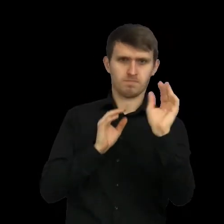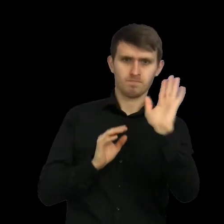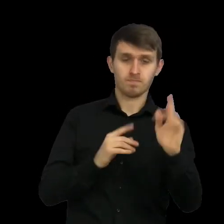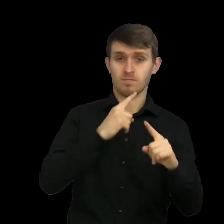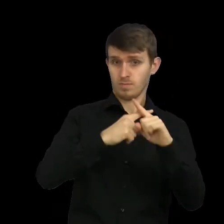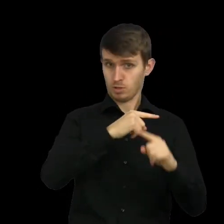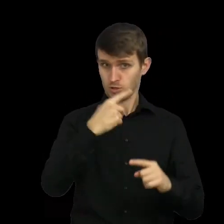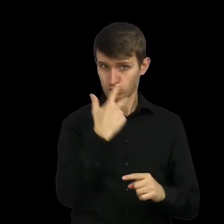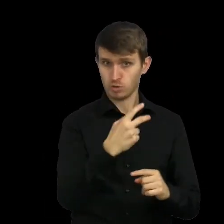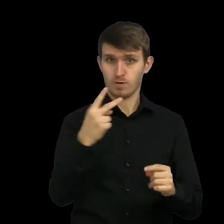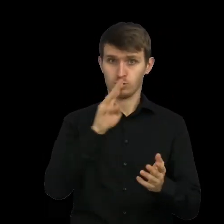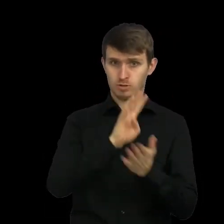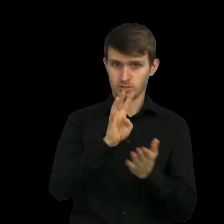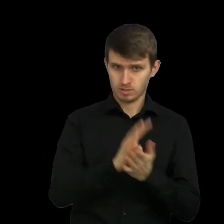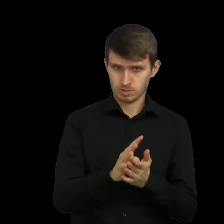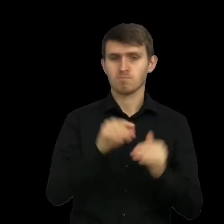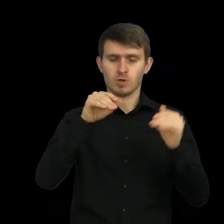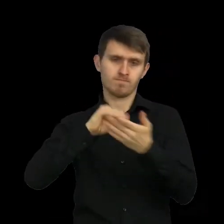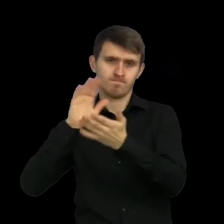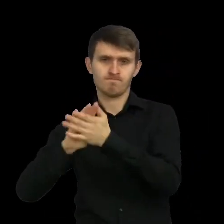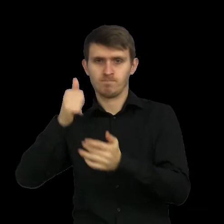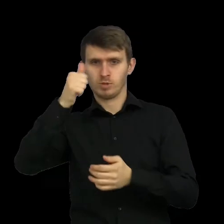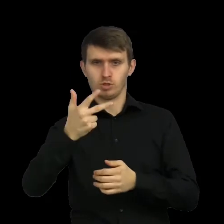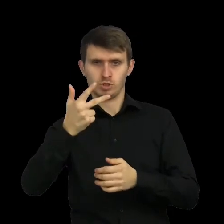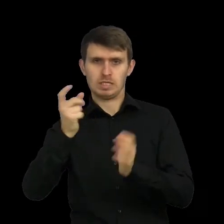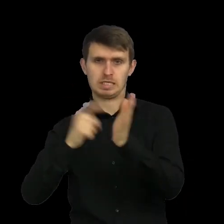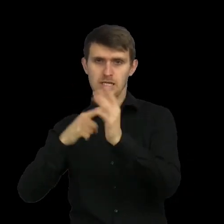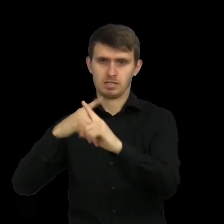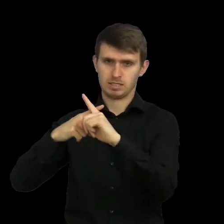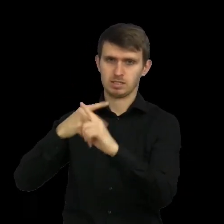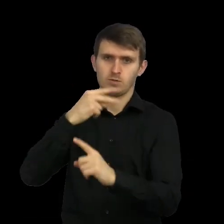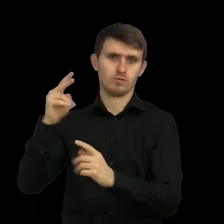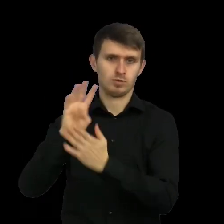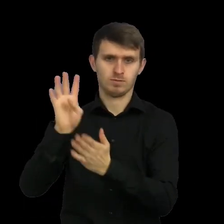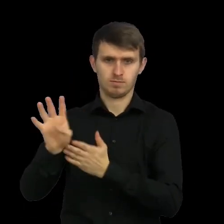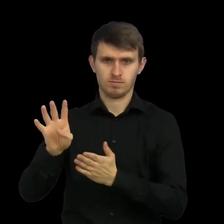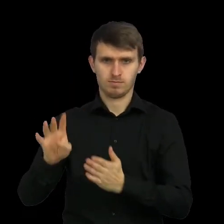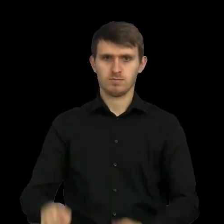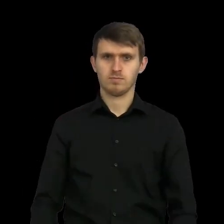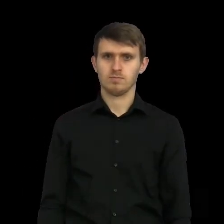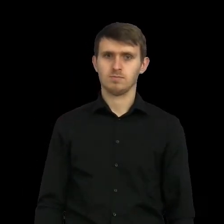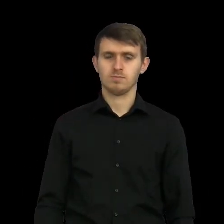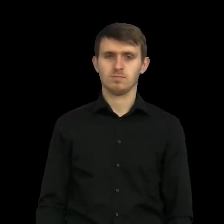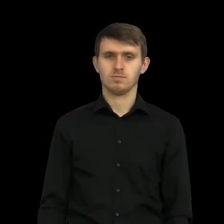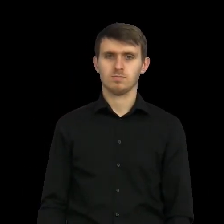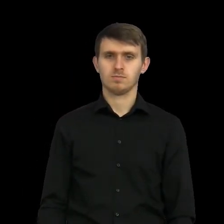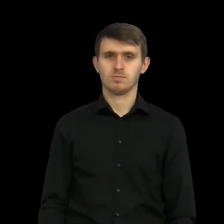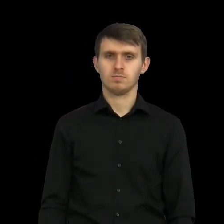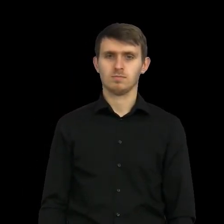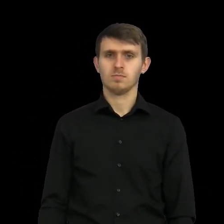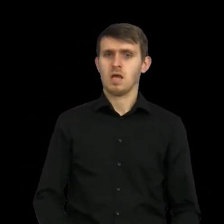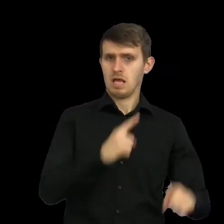have x divided by 3 is equal to 14. We could also write this as 1 3rd x is equal to